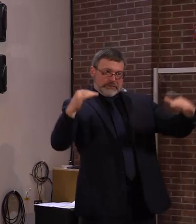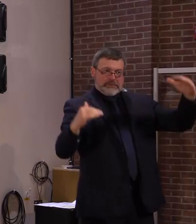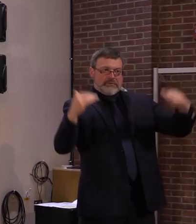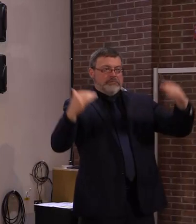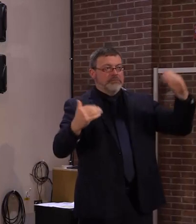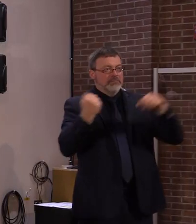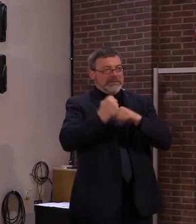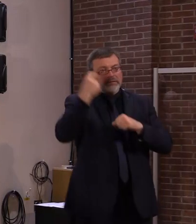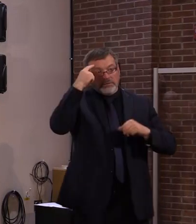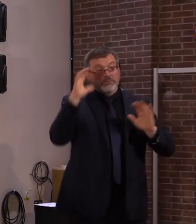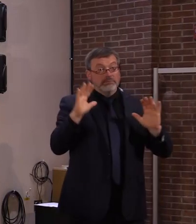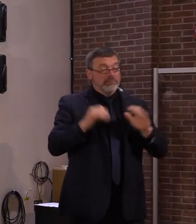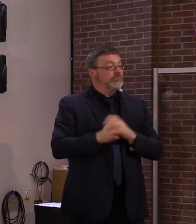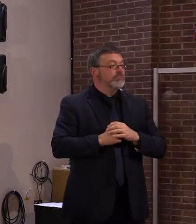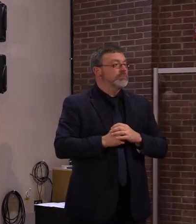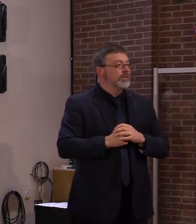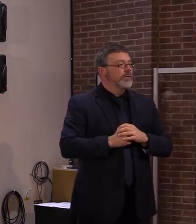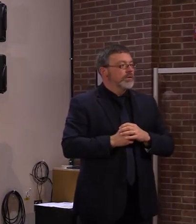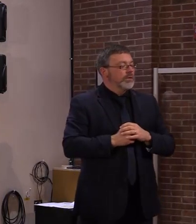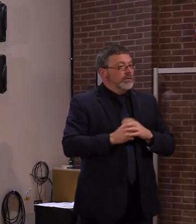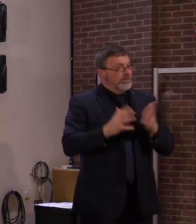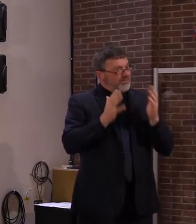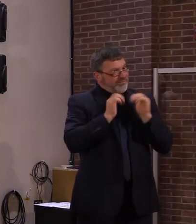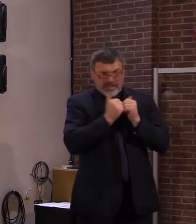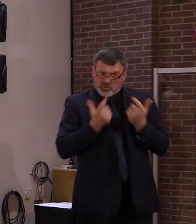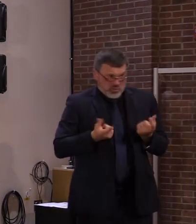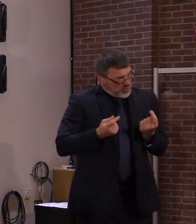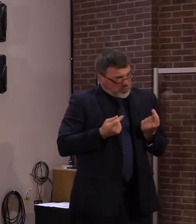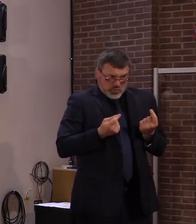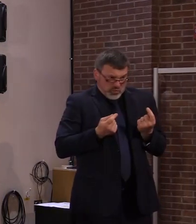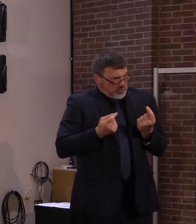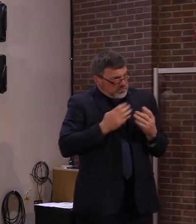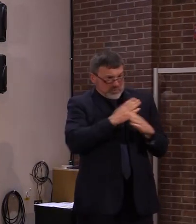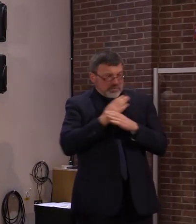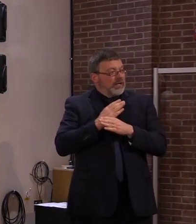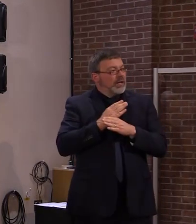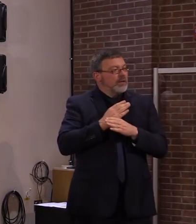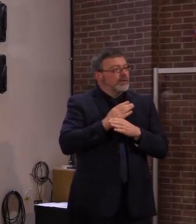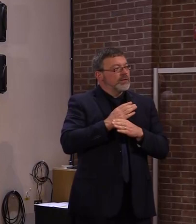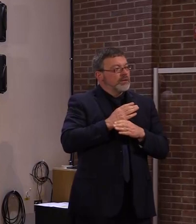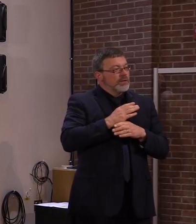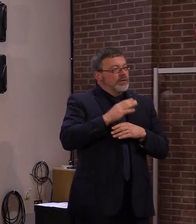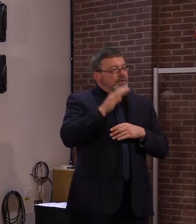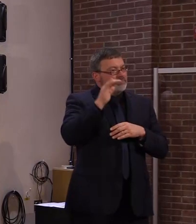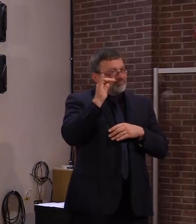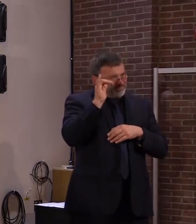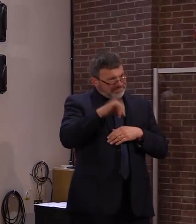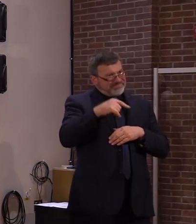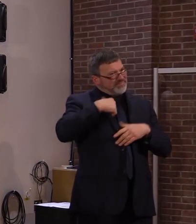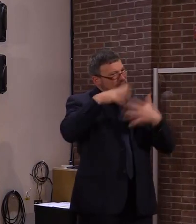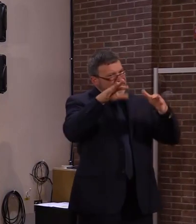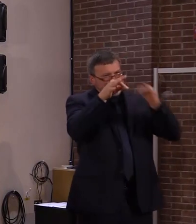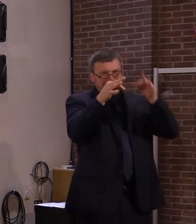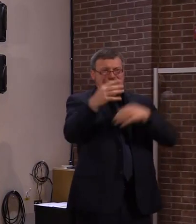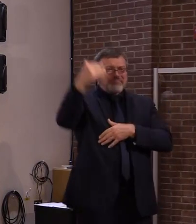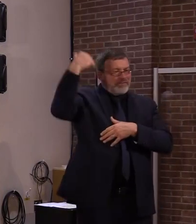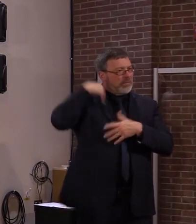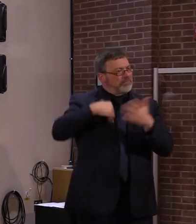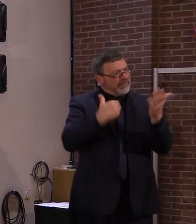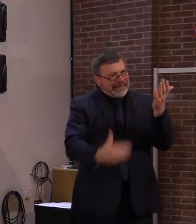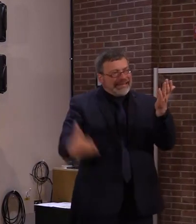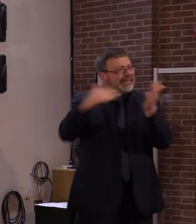this? We need to take all the prevention steps together as a single package. They're not